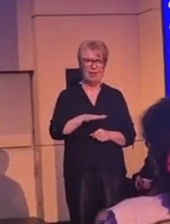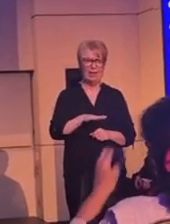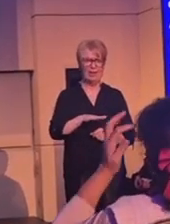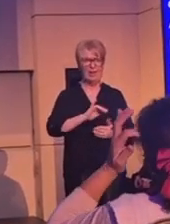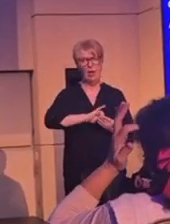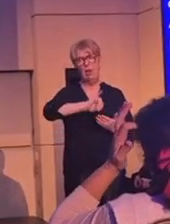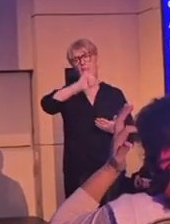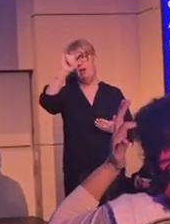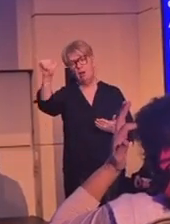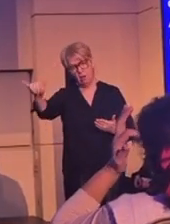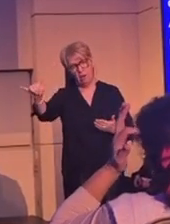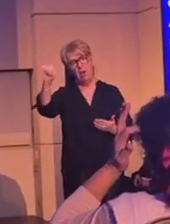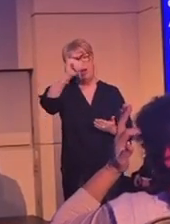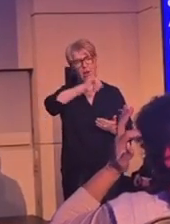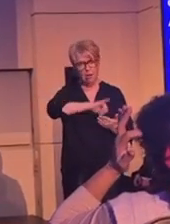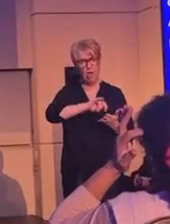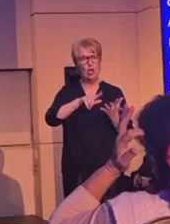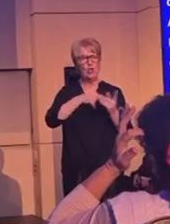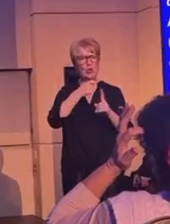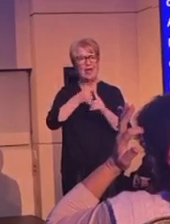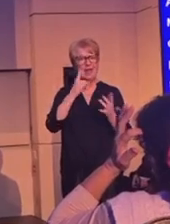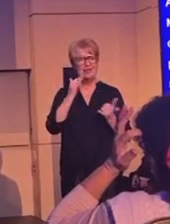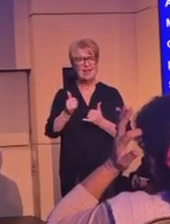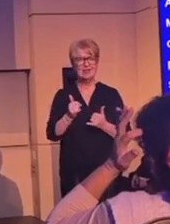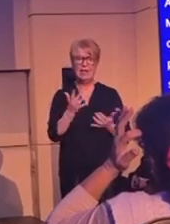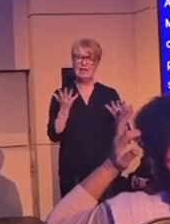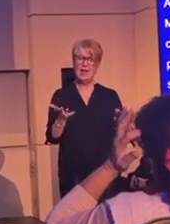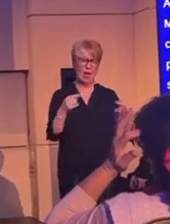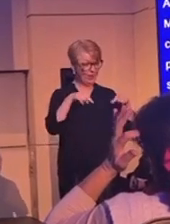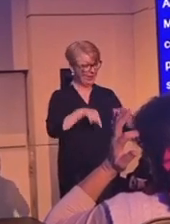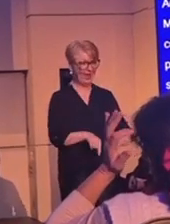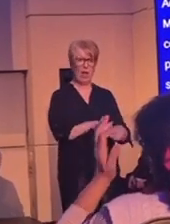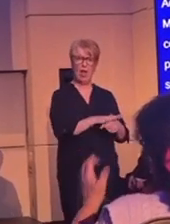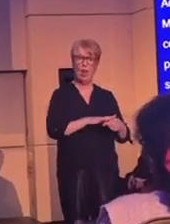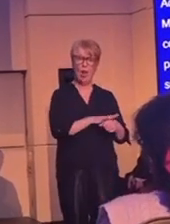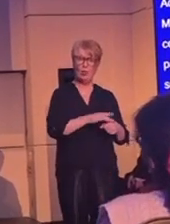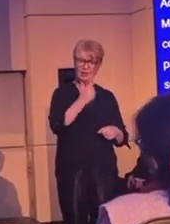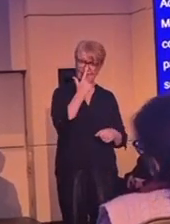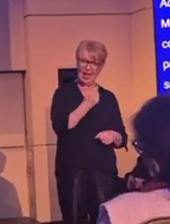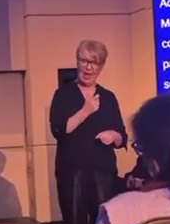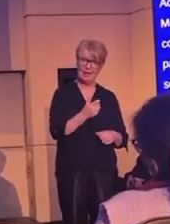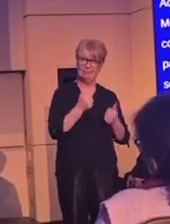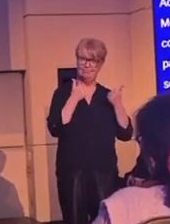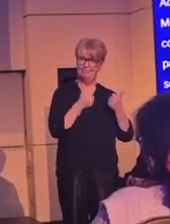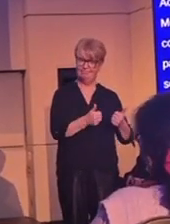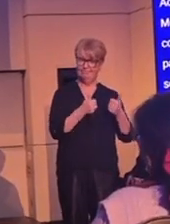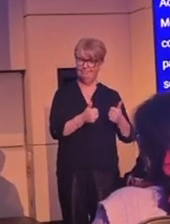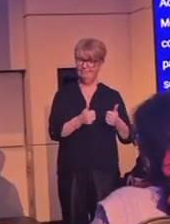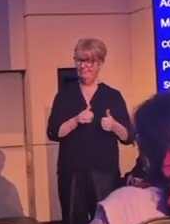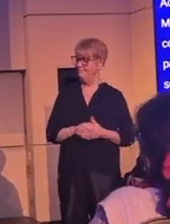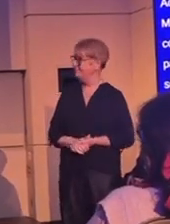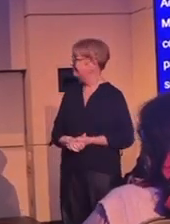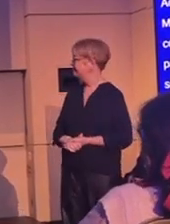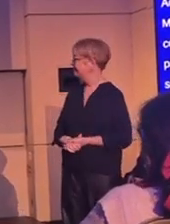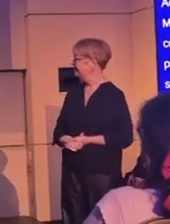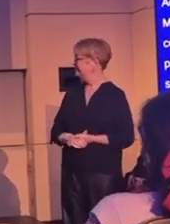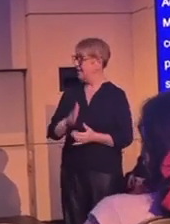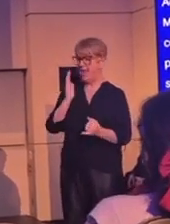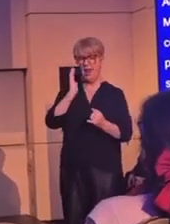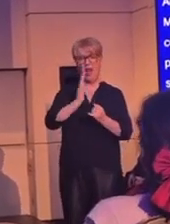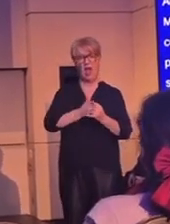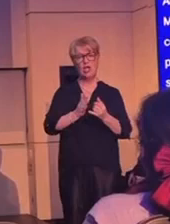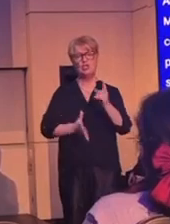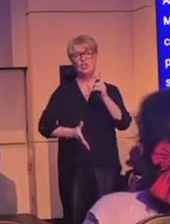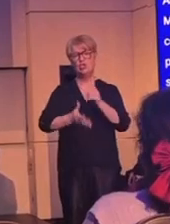to the UK for repeated testing. The last achievement that I think it's worthwhile acknowledging is